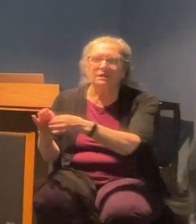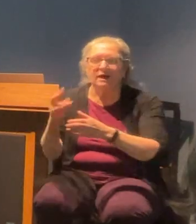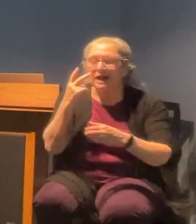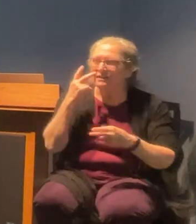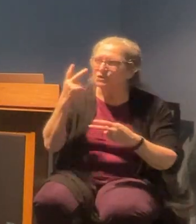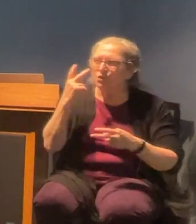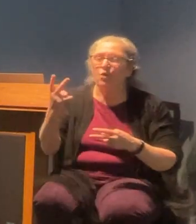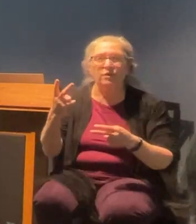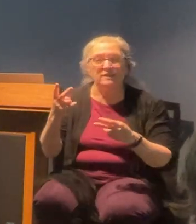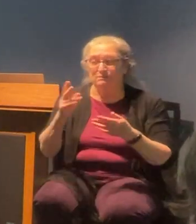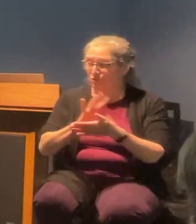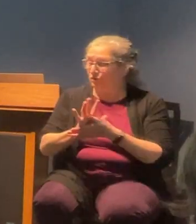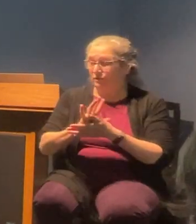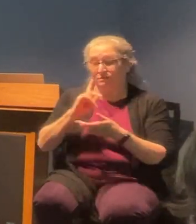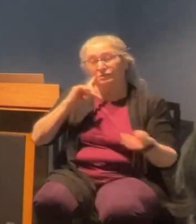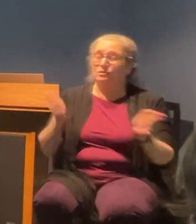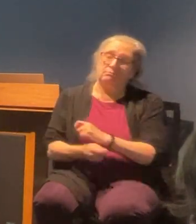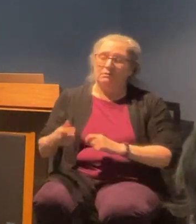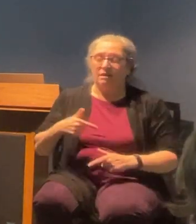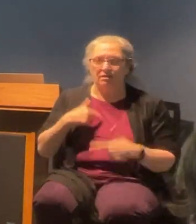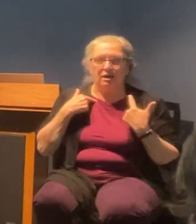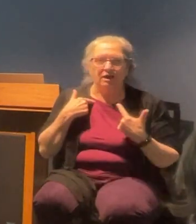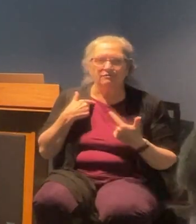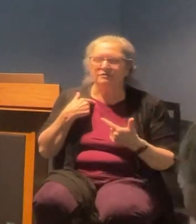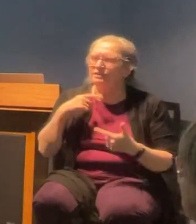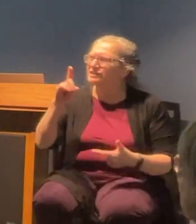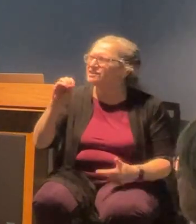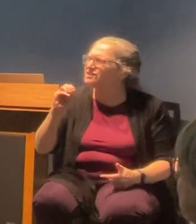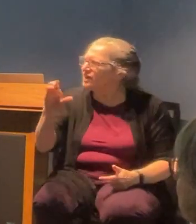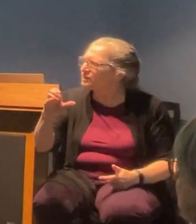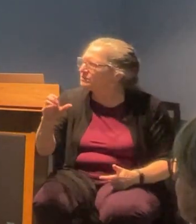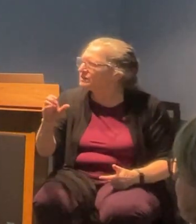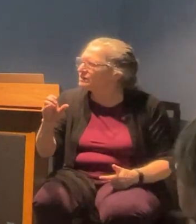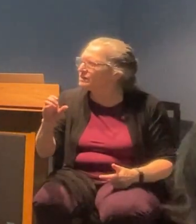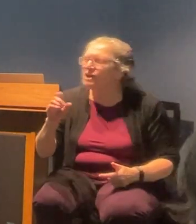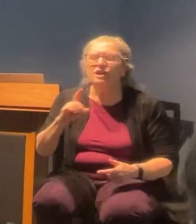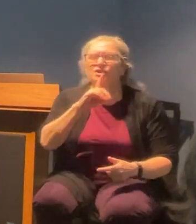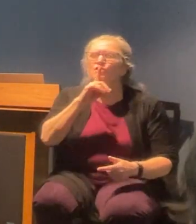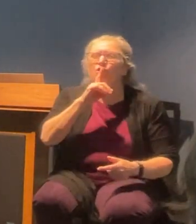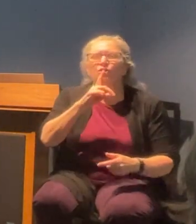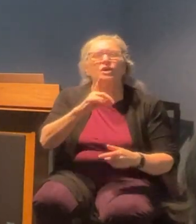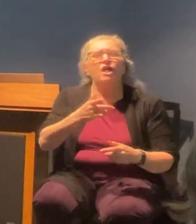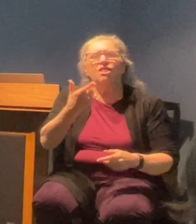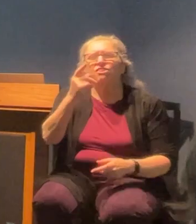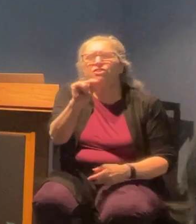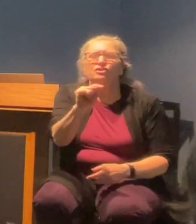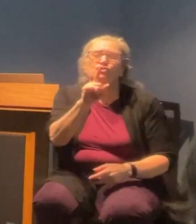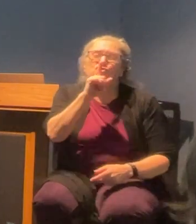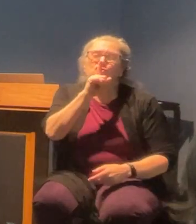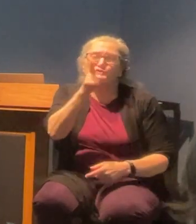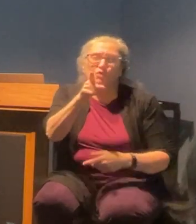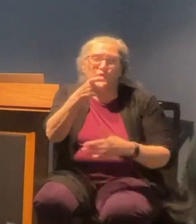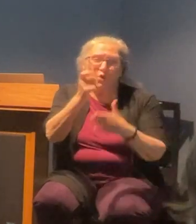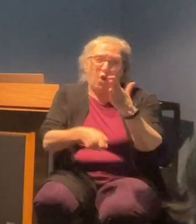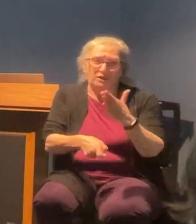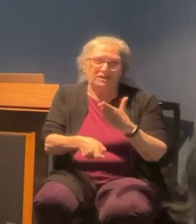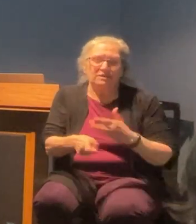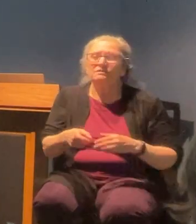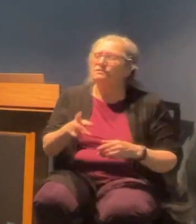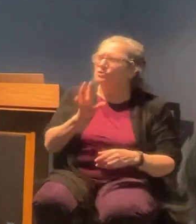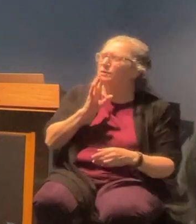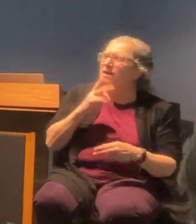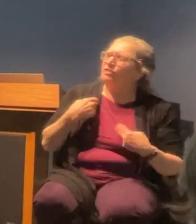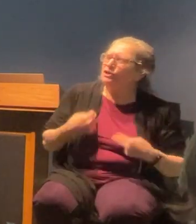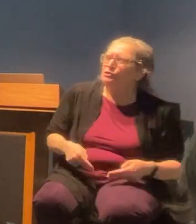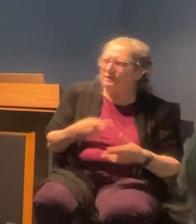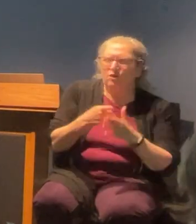forever changed my life. It's a documentary called The True Cost. So when you're talking about the human cost of that,